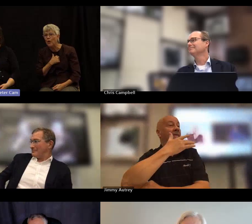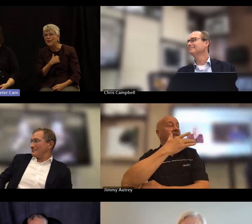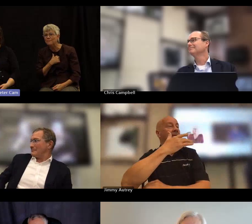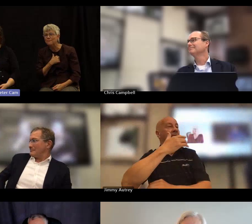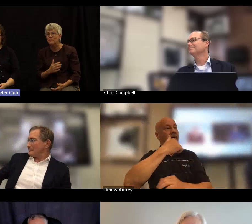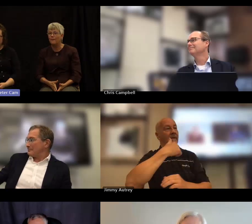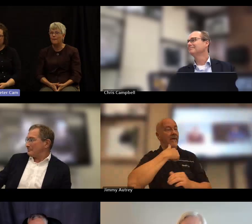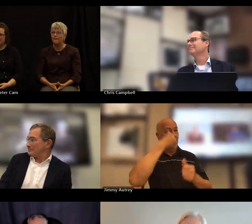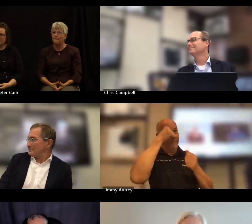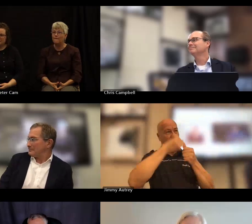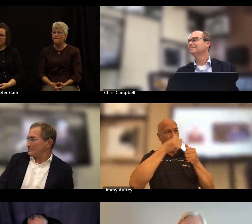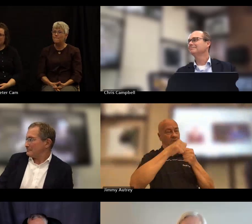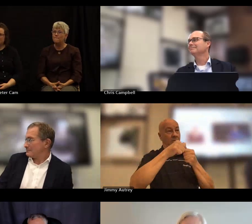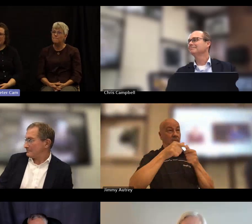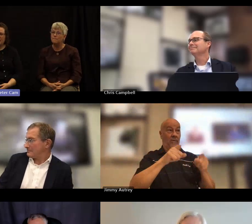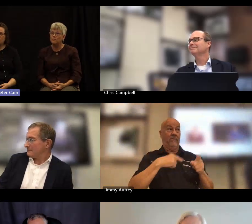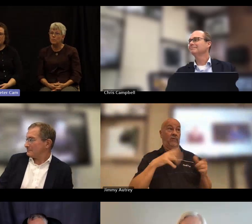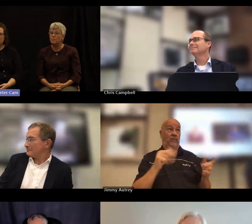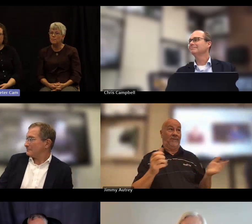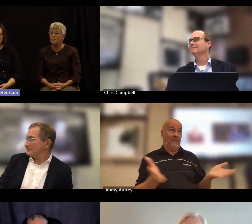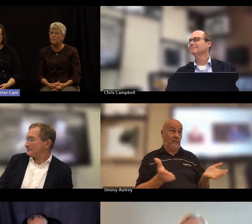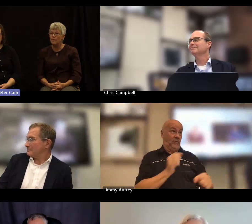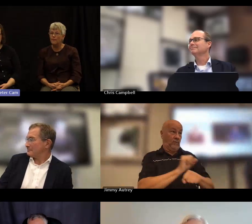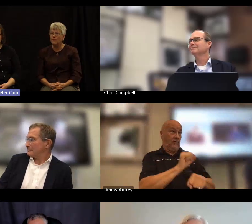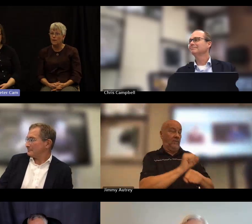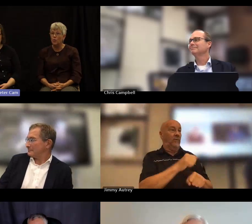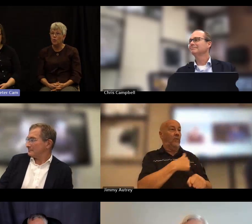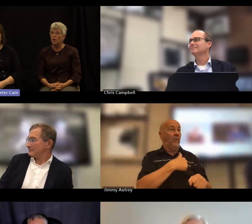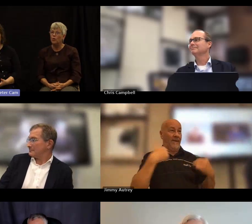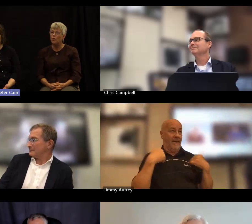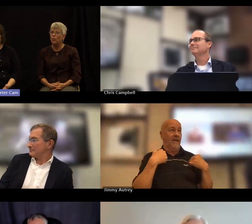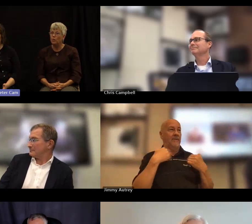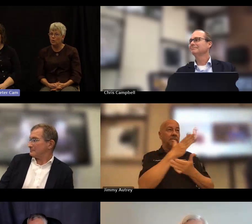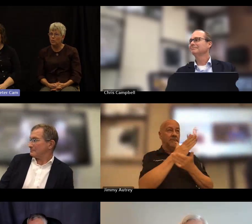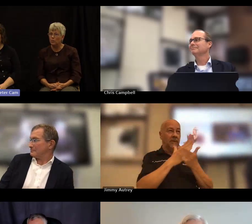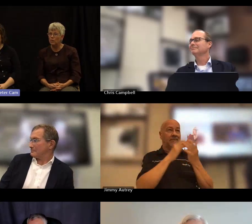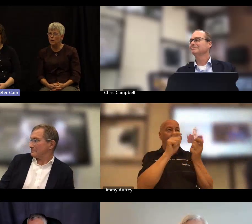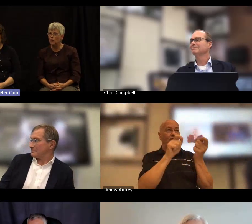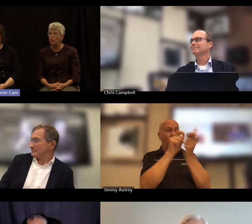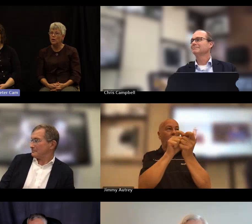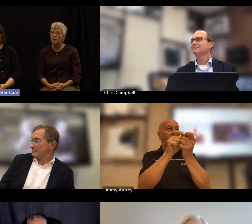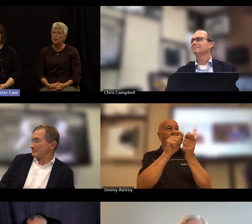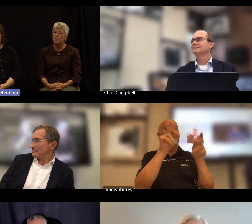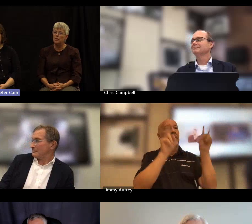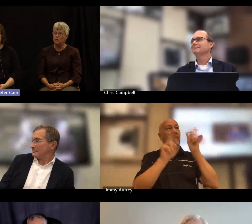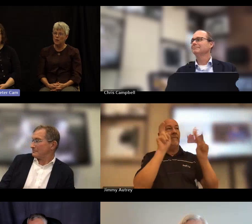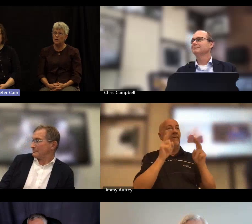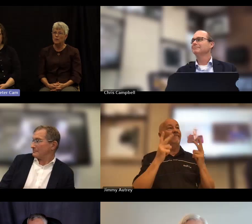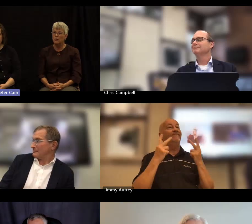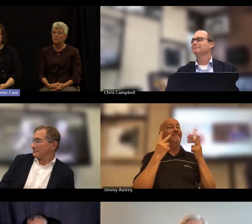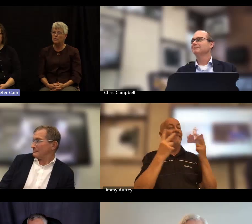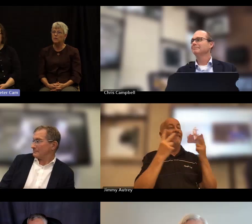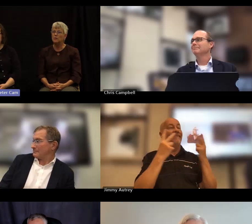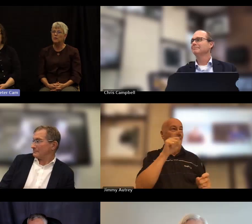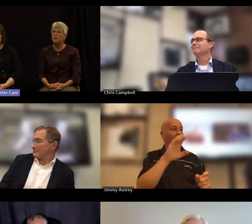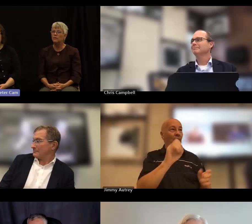This is Jimmy. I remember, went back when I worked here, we did